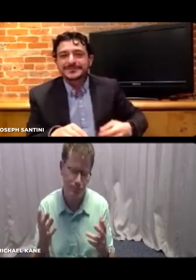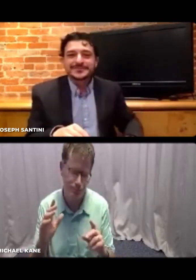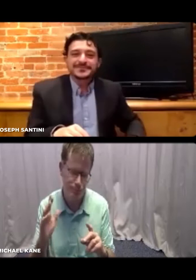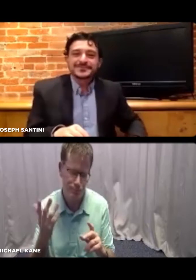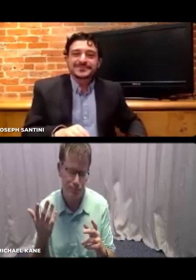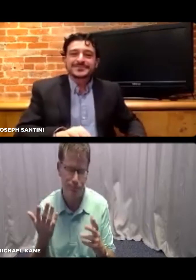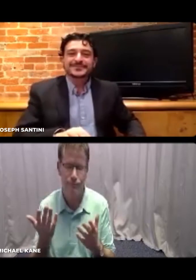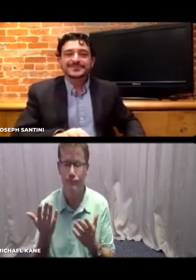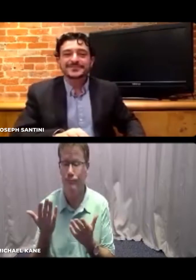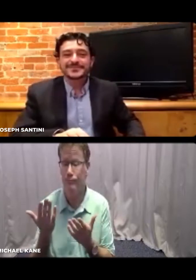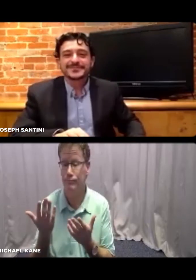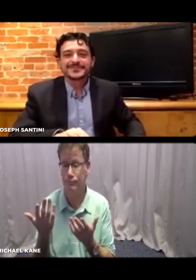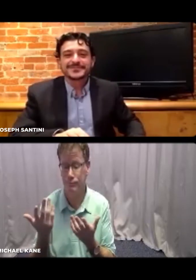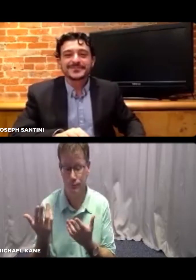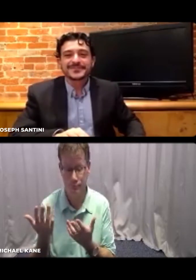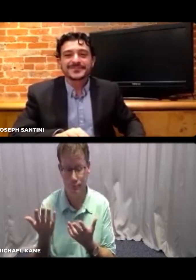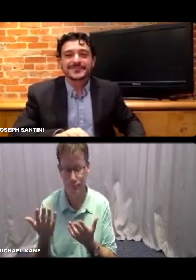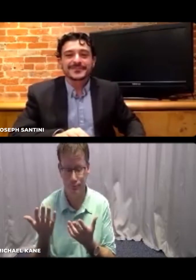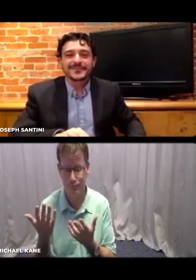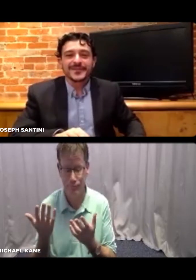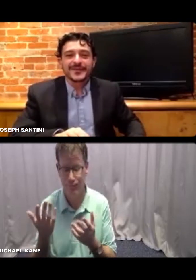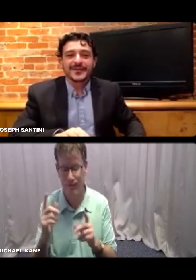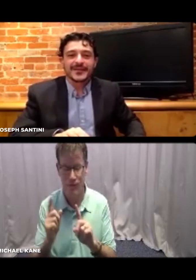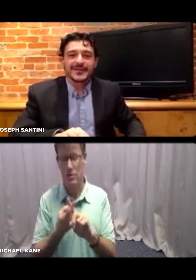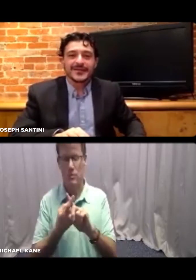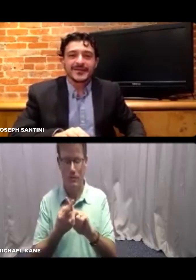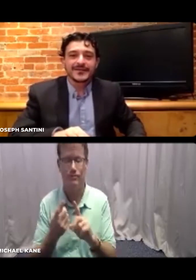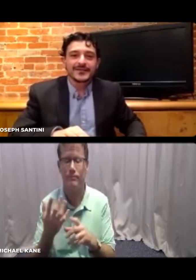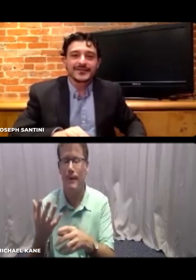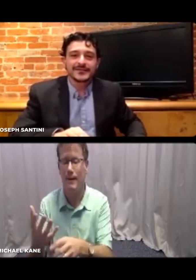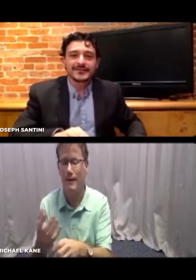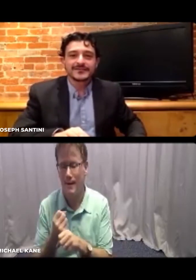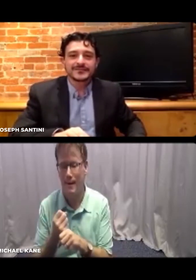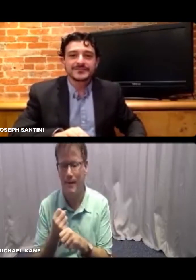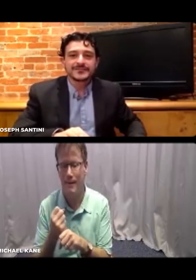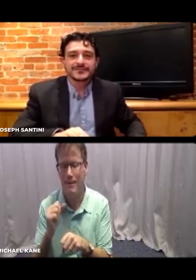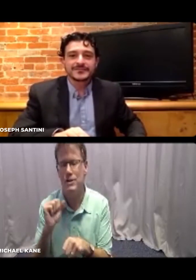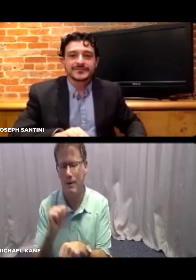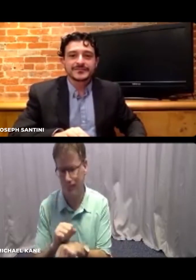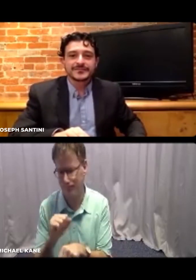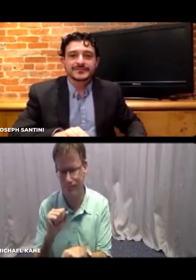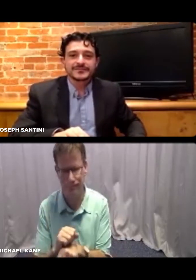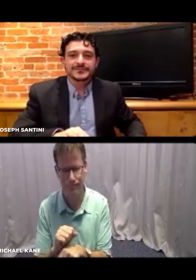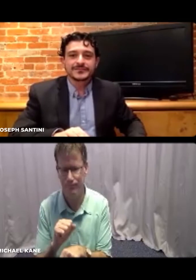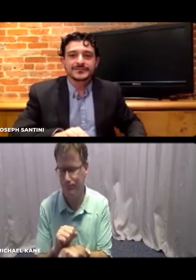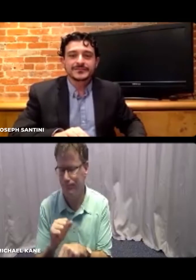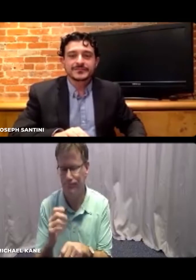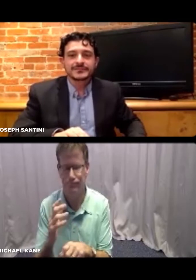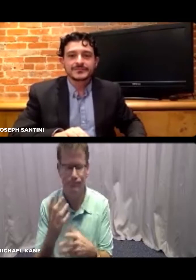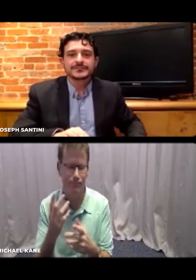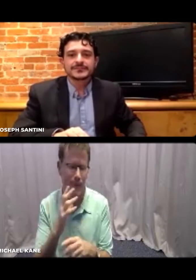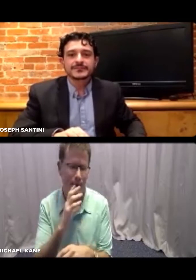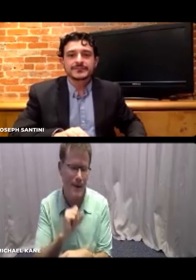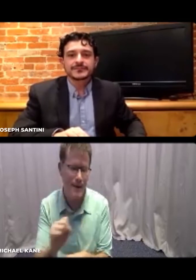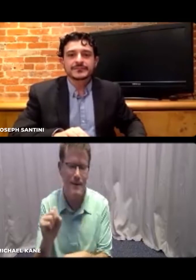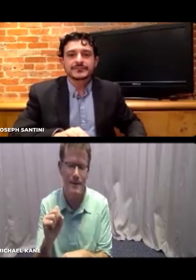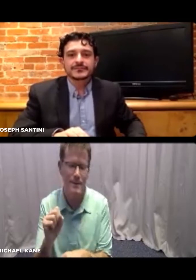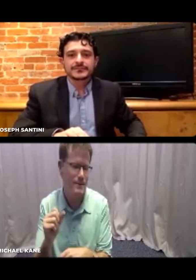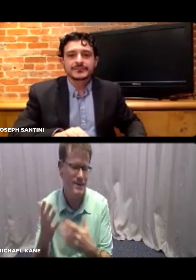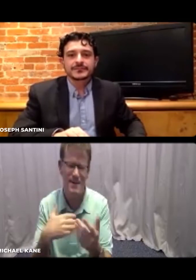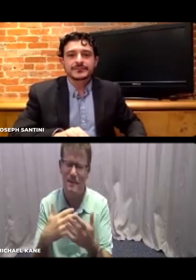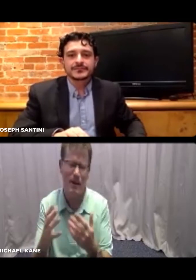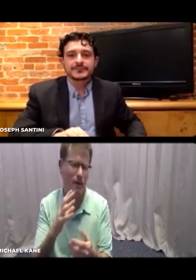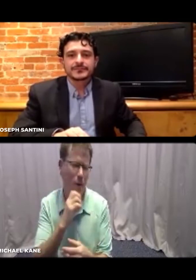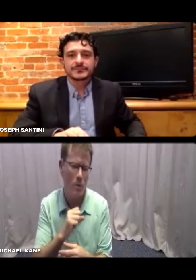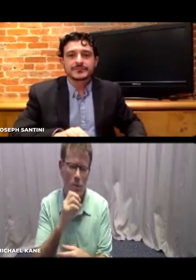Right. Well, first, I encourage them to